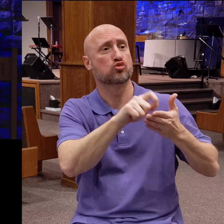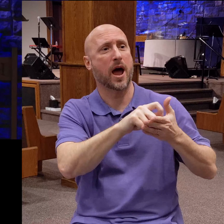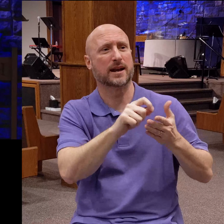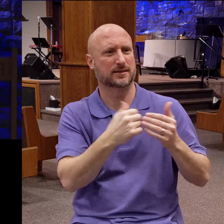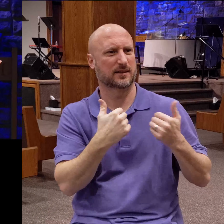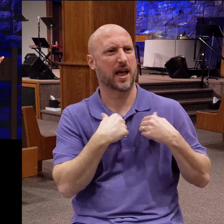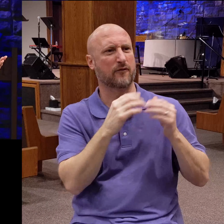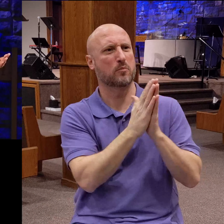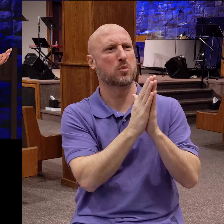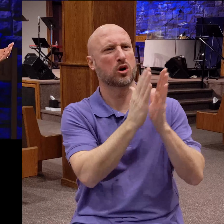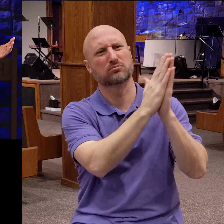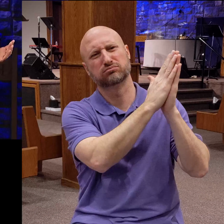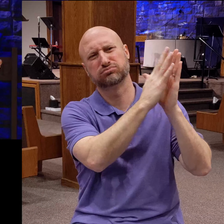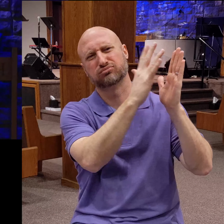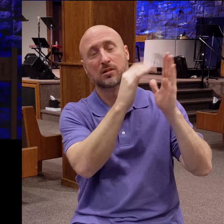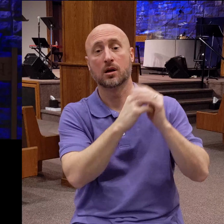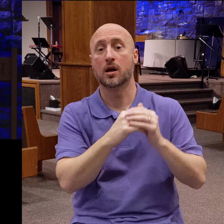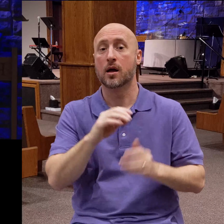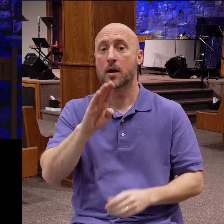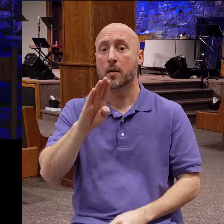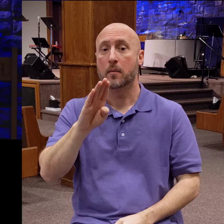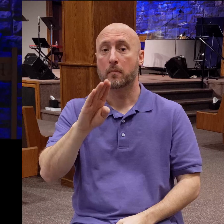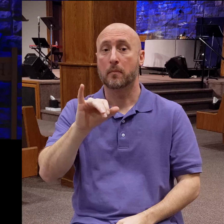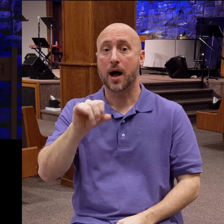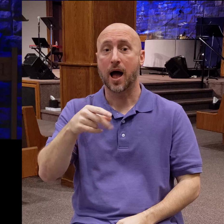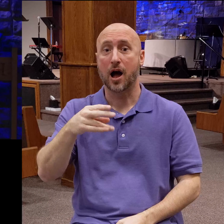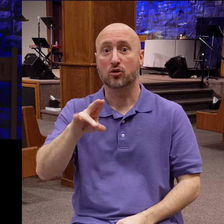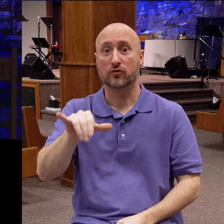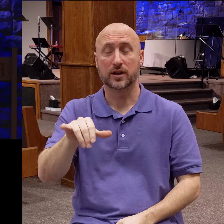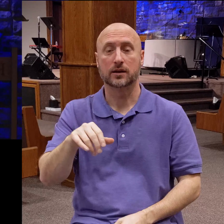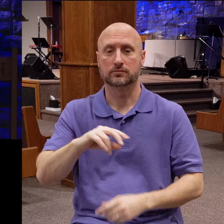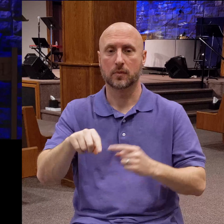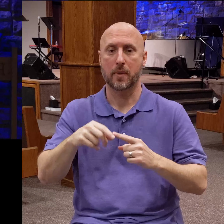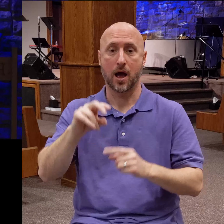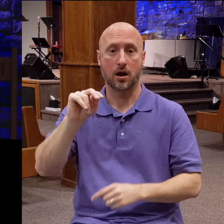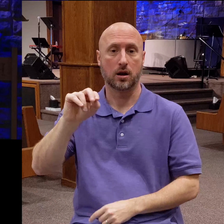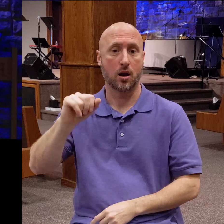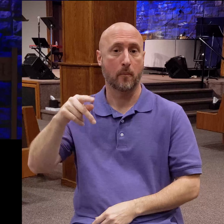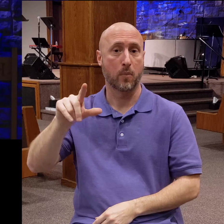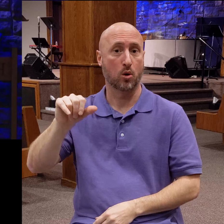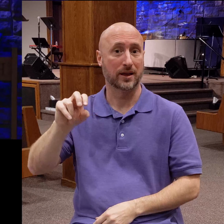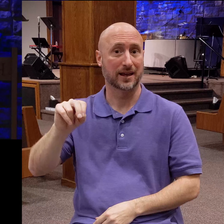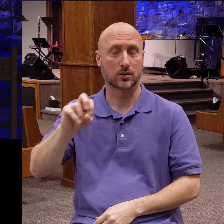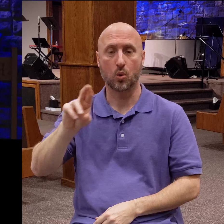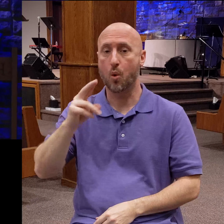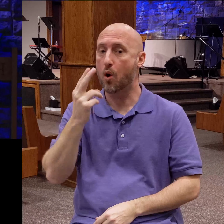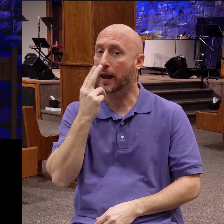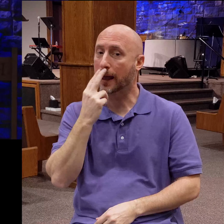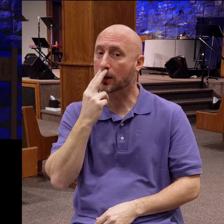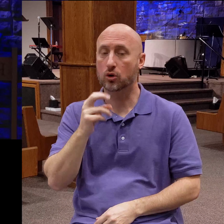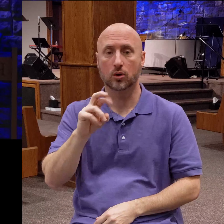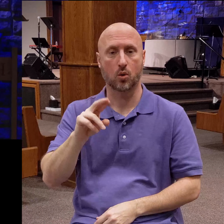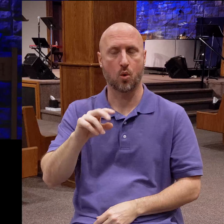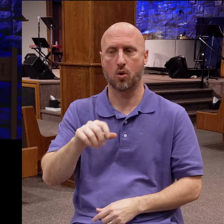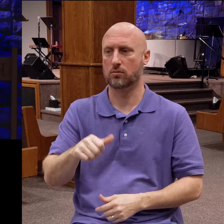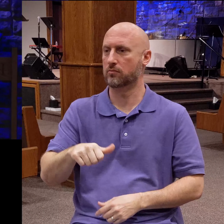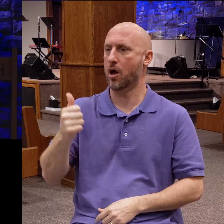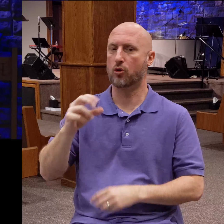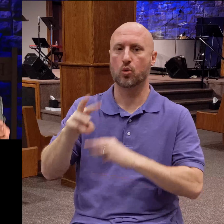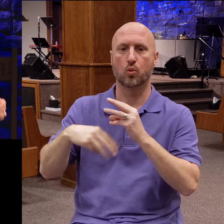read the you know, biography of Napoleon is this thick, or even Adolf Hitler, tyrants and